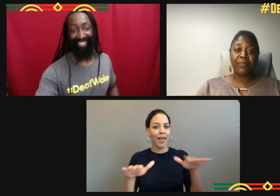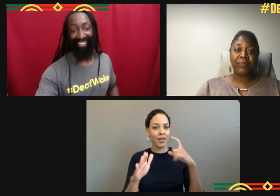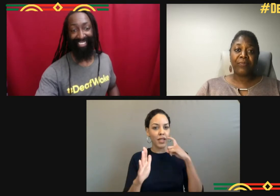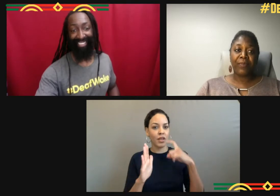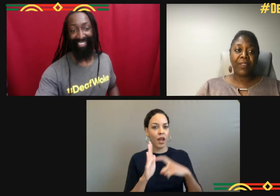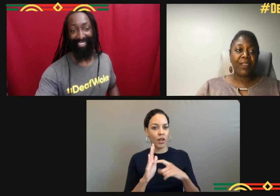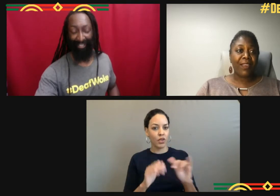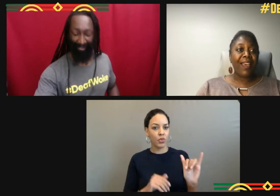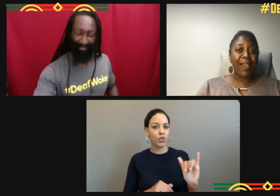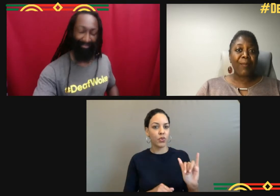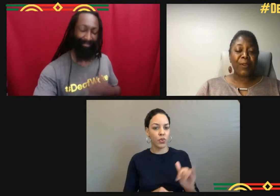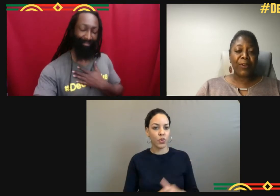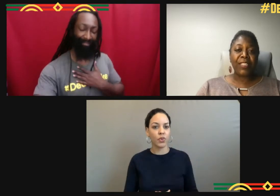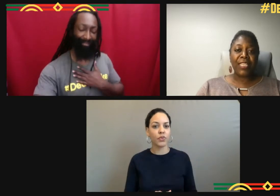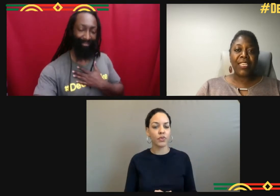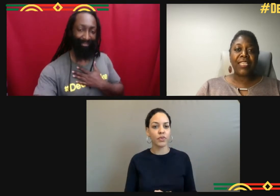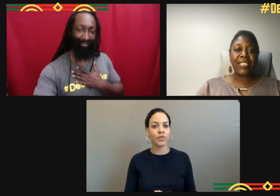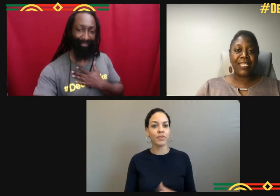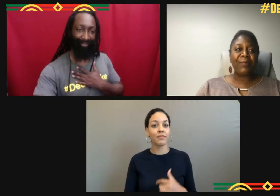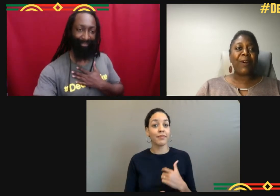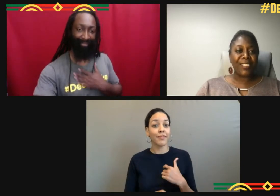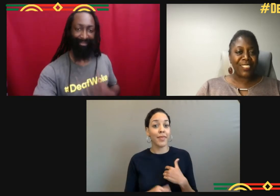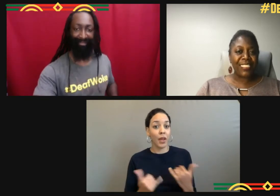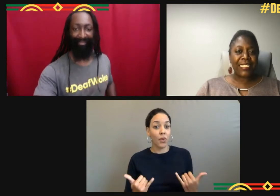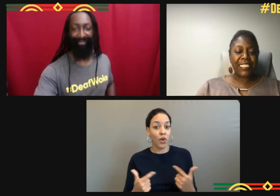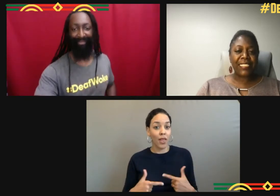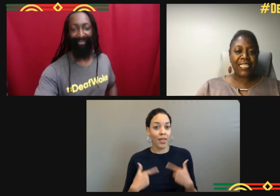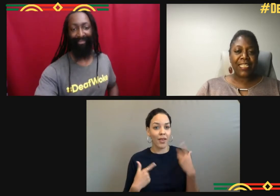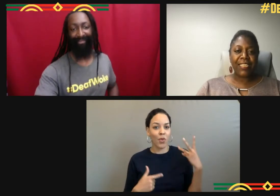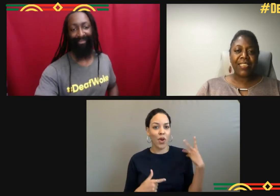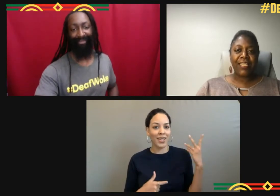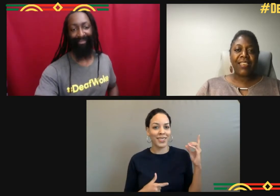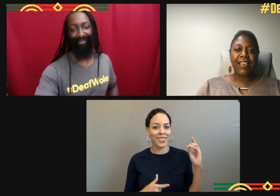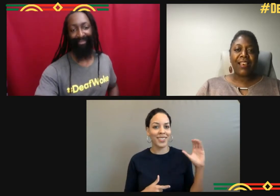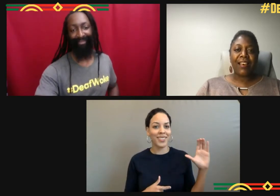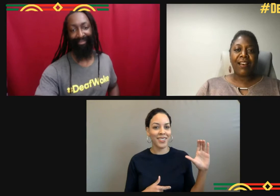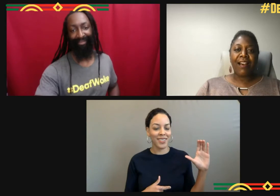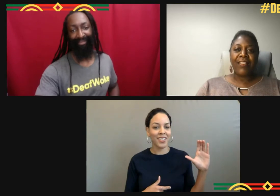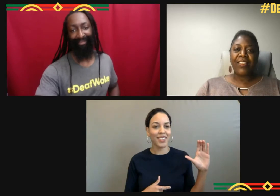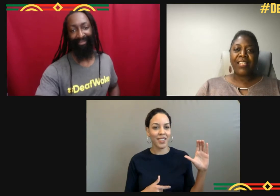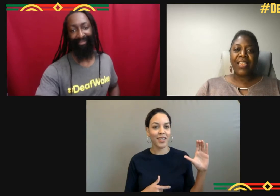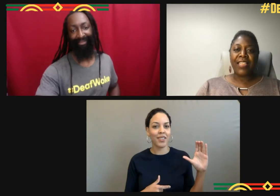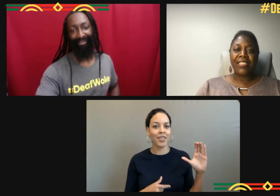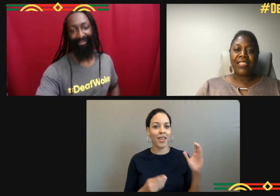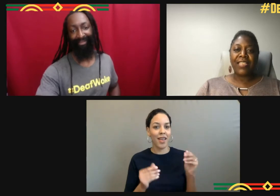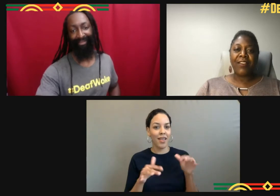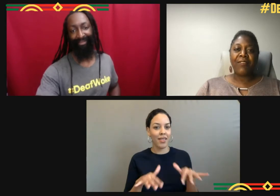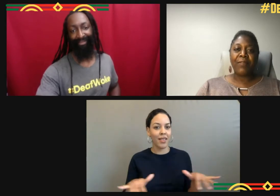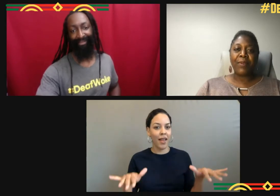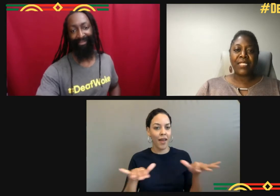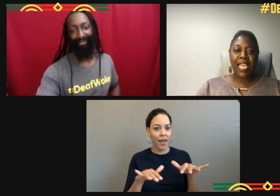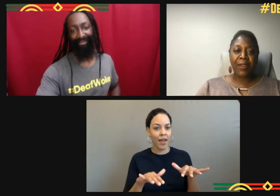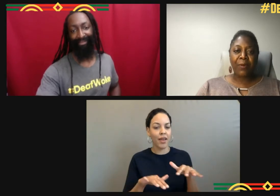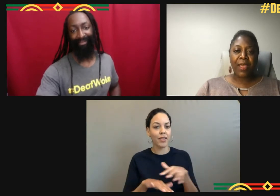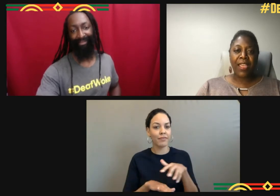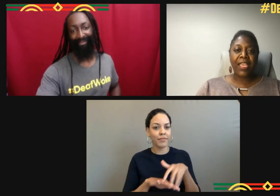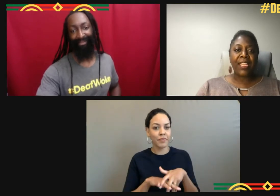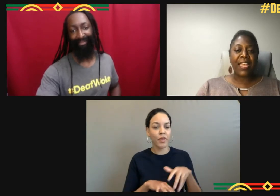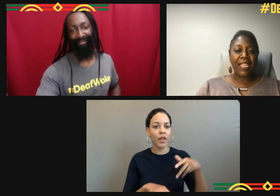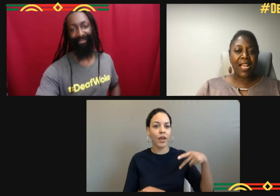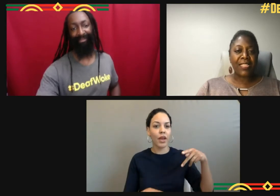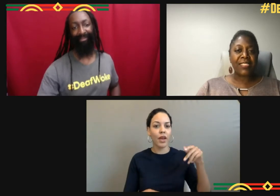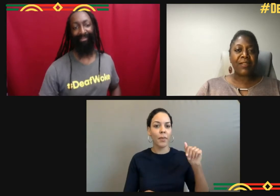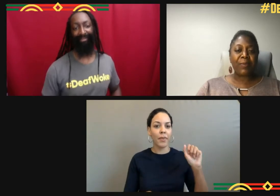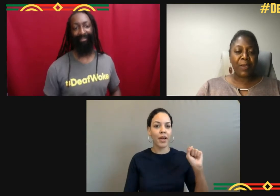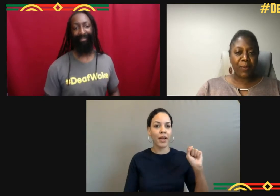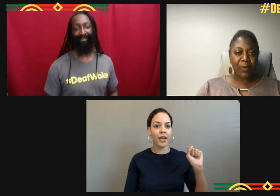well. I'm currently in Washington, D.C., on the land of the Piscataway